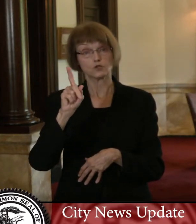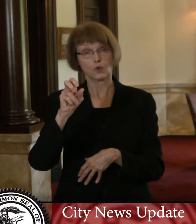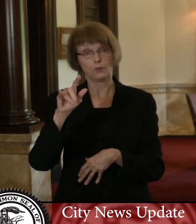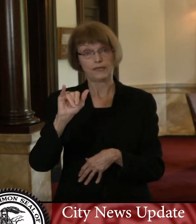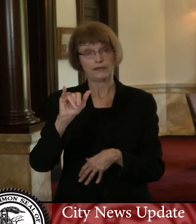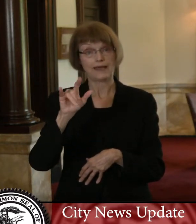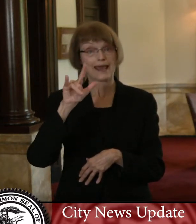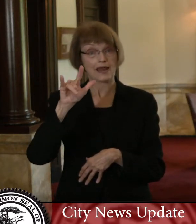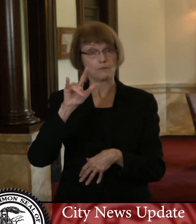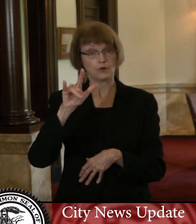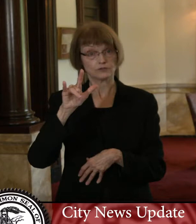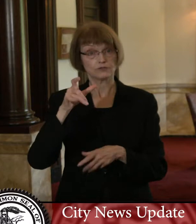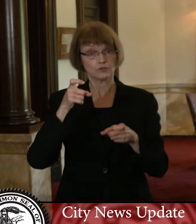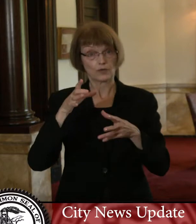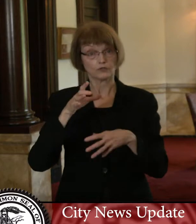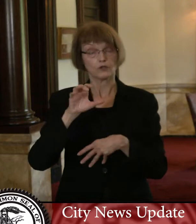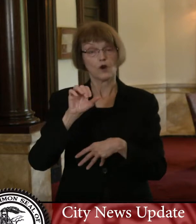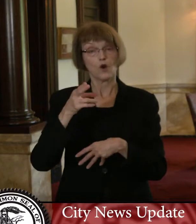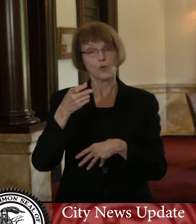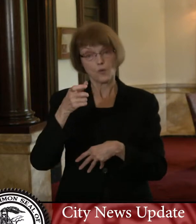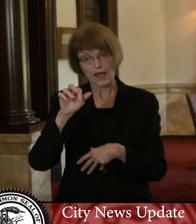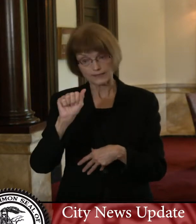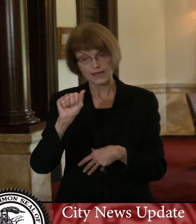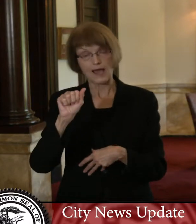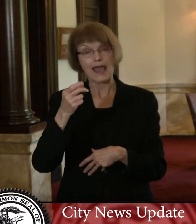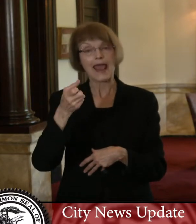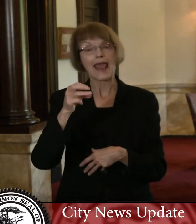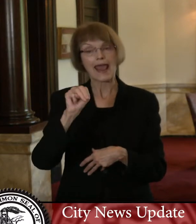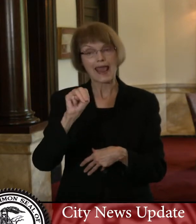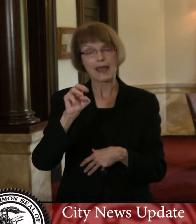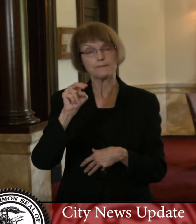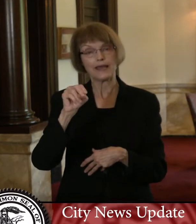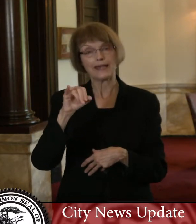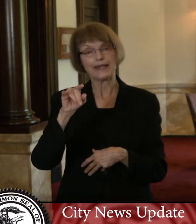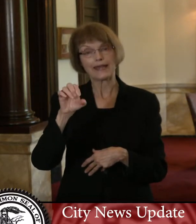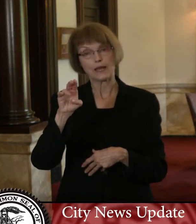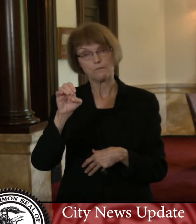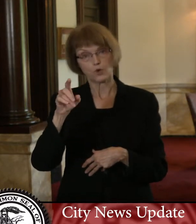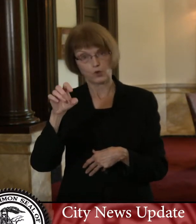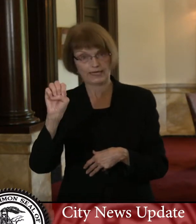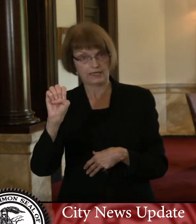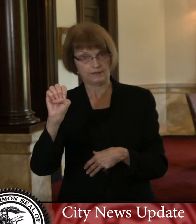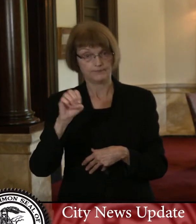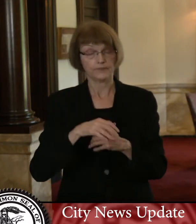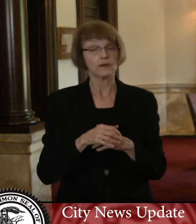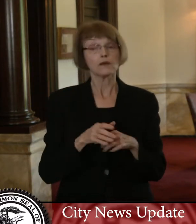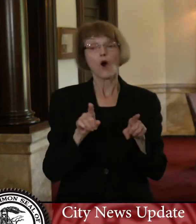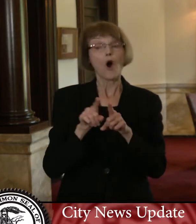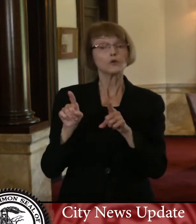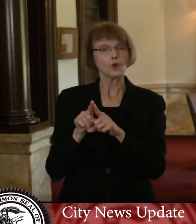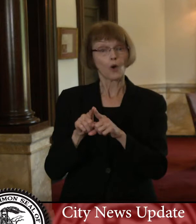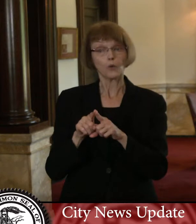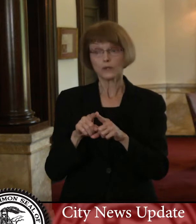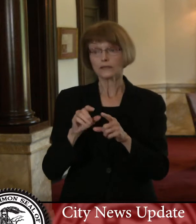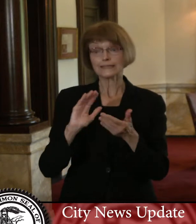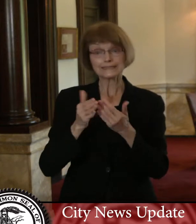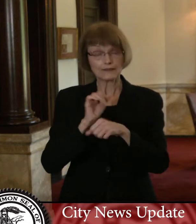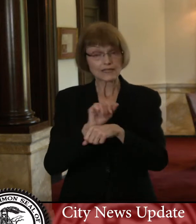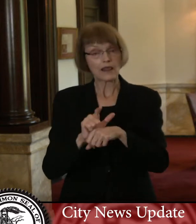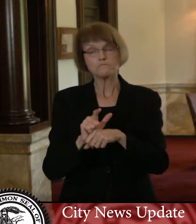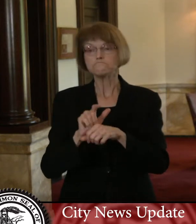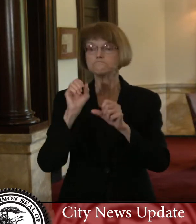Rhonda Ham-Nibrugi. On that note, the city is looking for summer hires. We have great jobs that